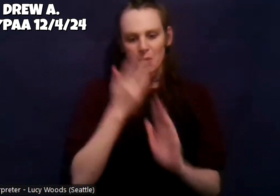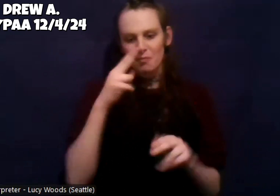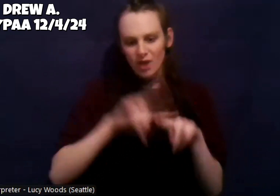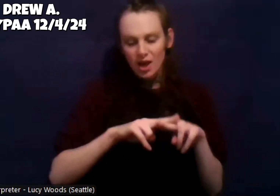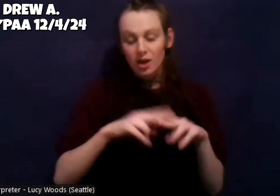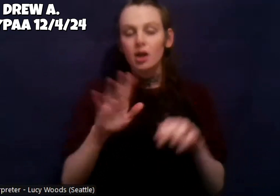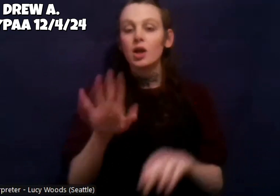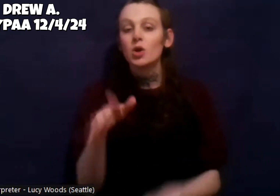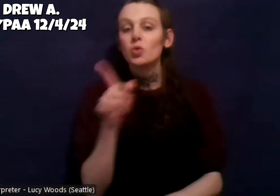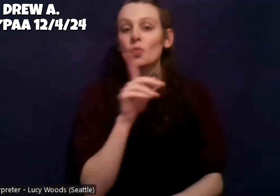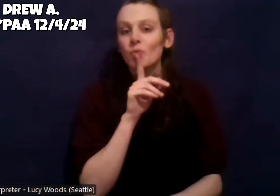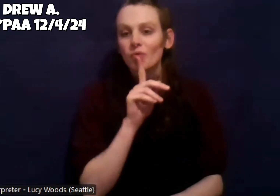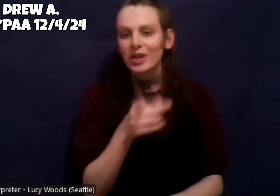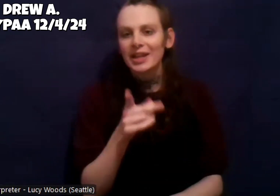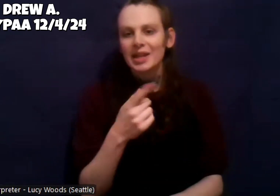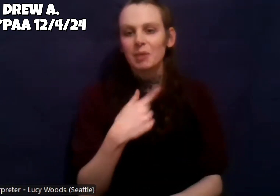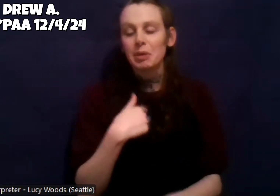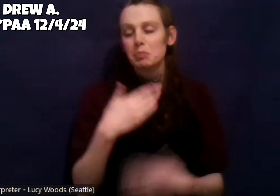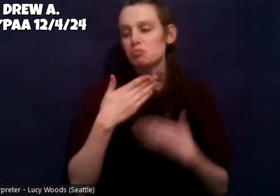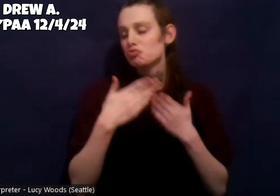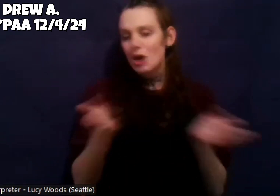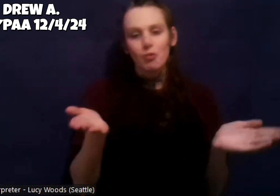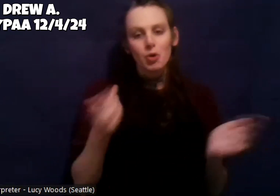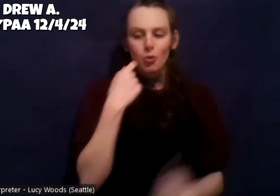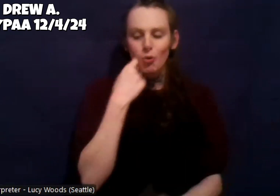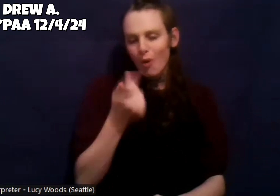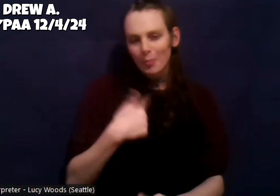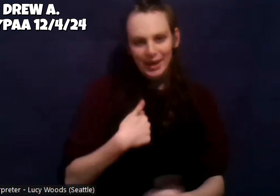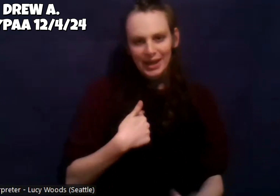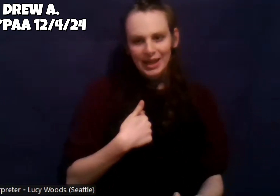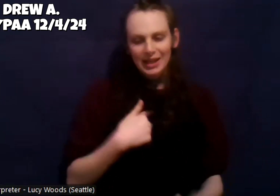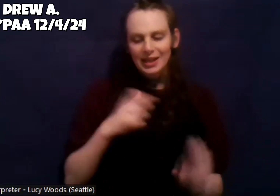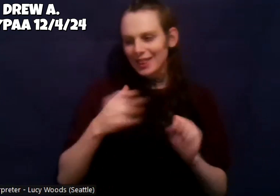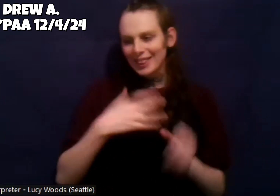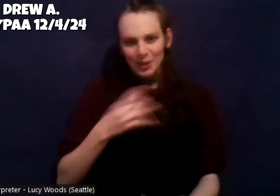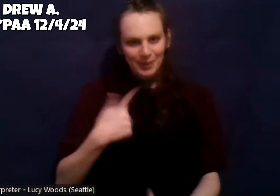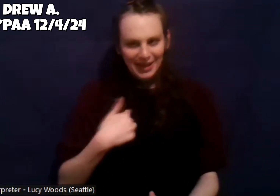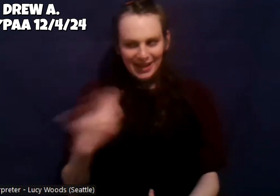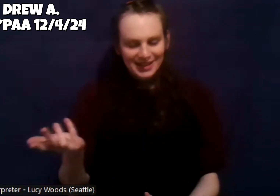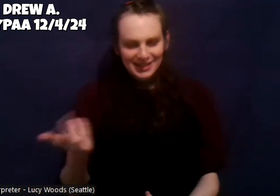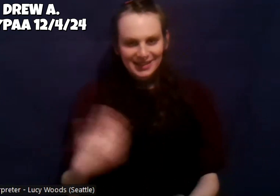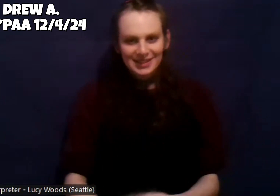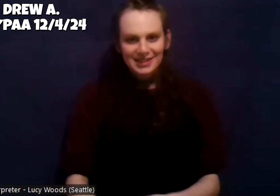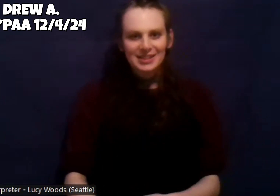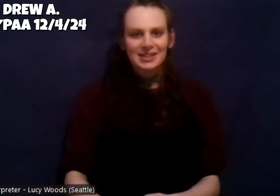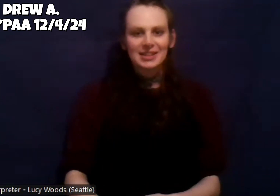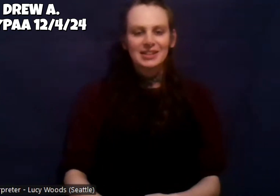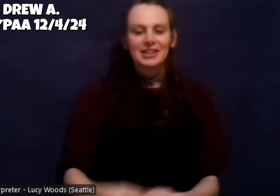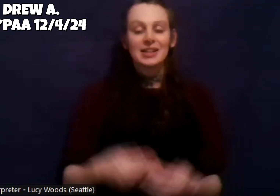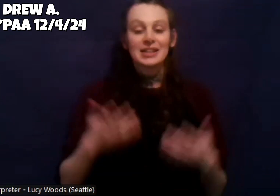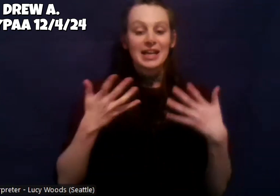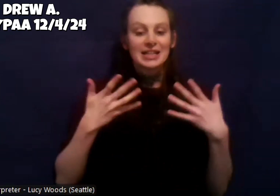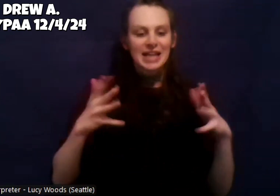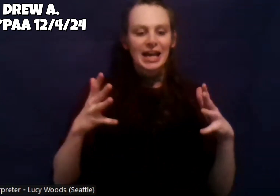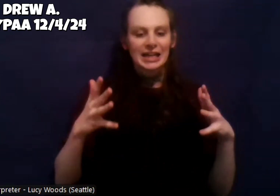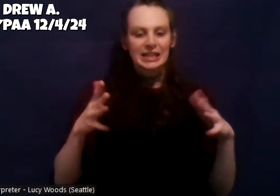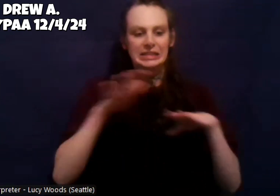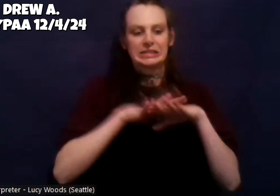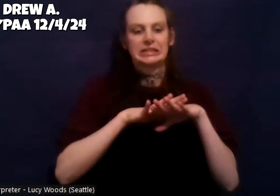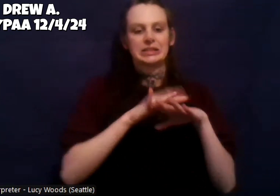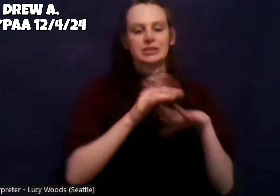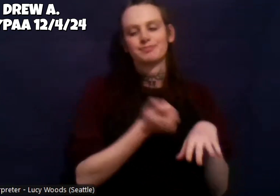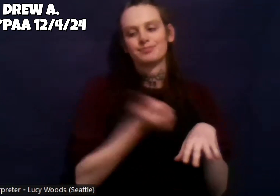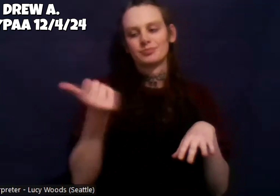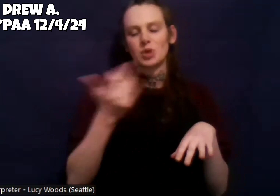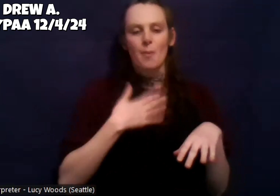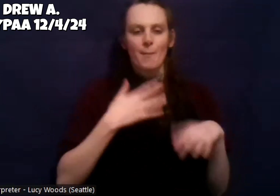actually a likable and cool person underneath all that anxiety, and the alcohol helped me get rid of it.